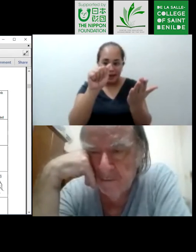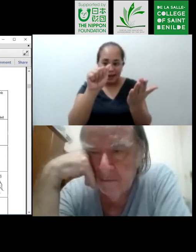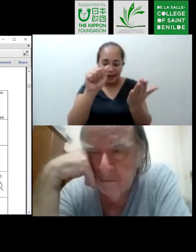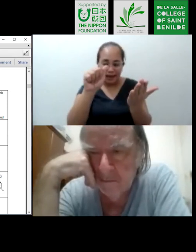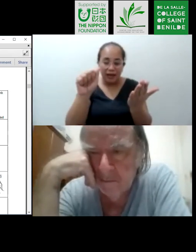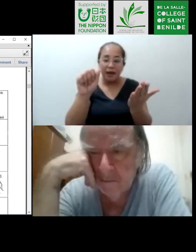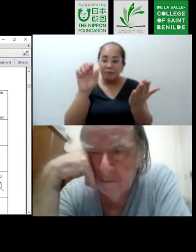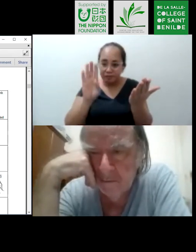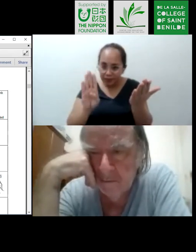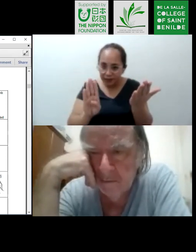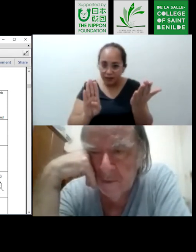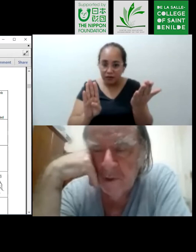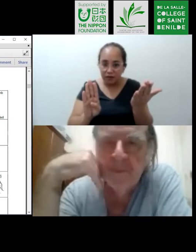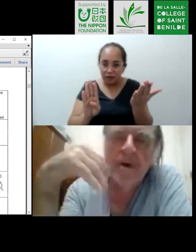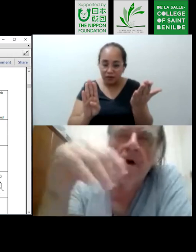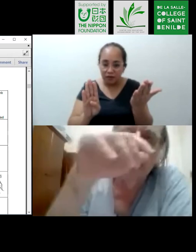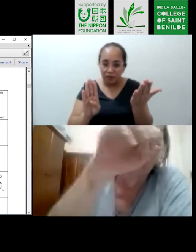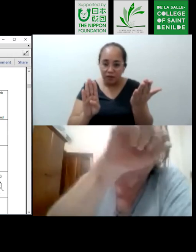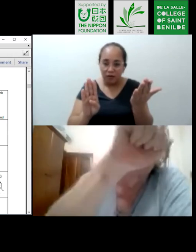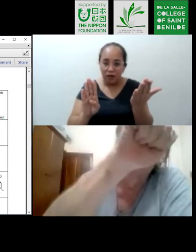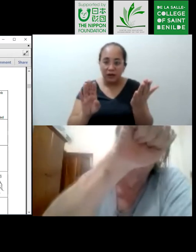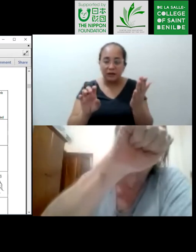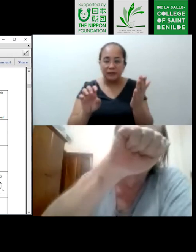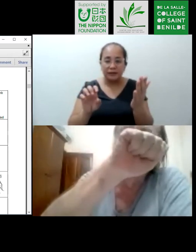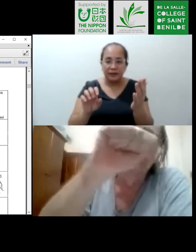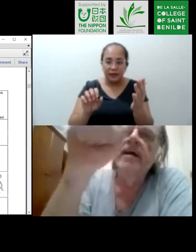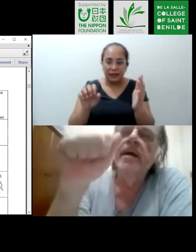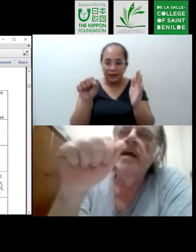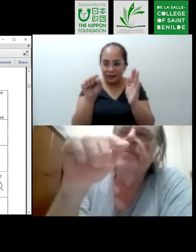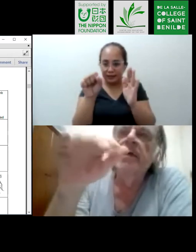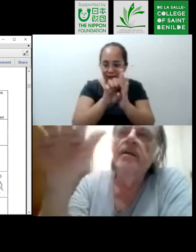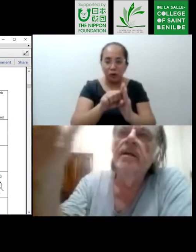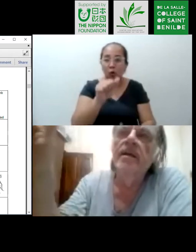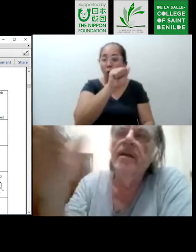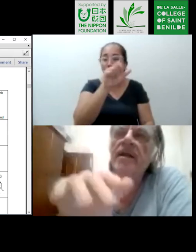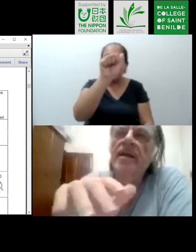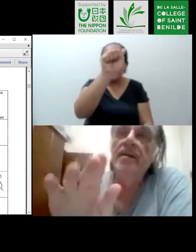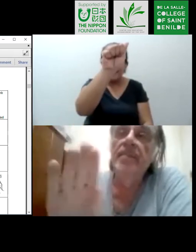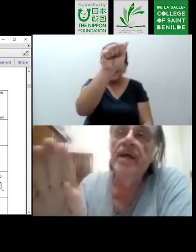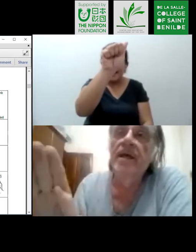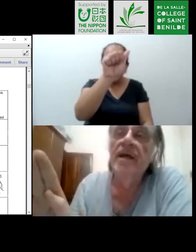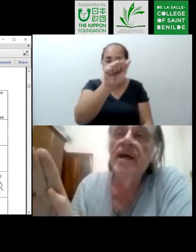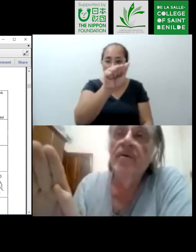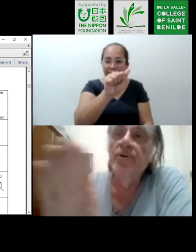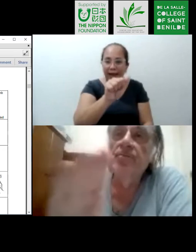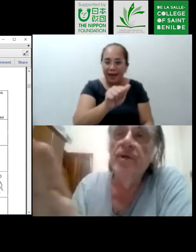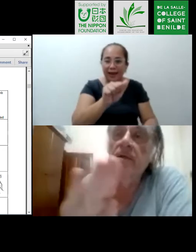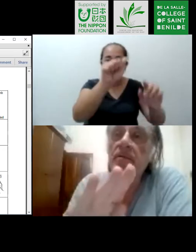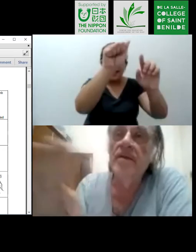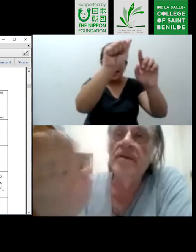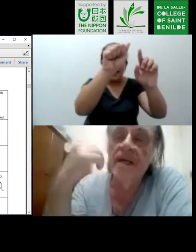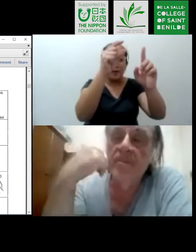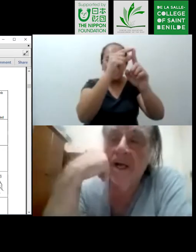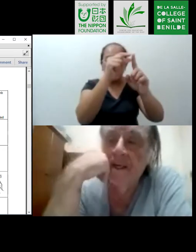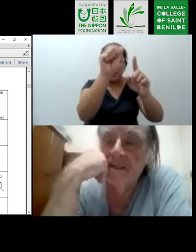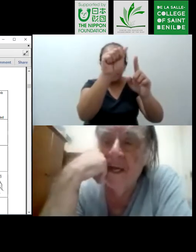put, so you put all the A, B, and B? Would you put it